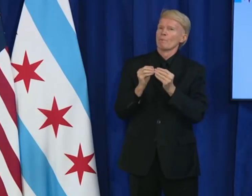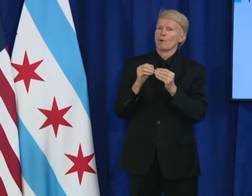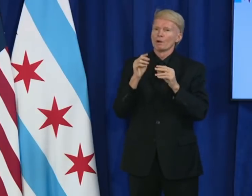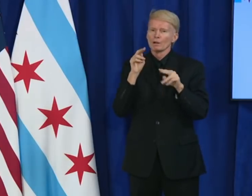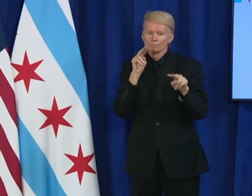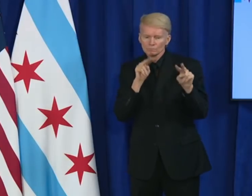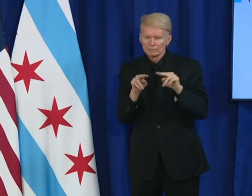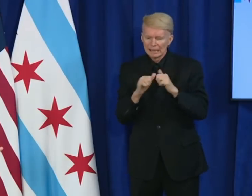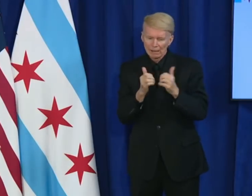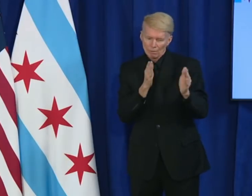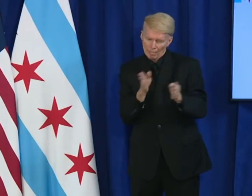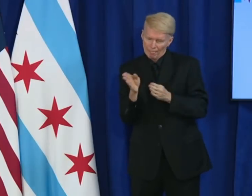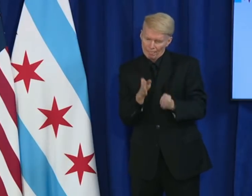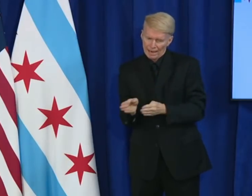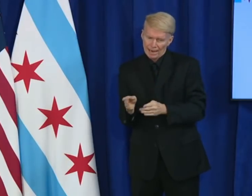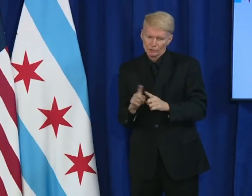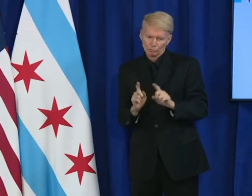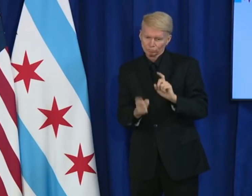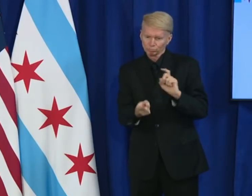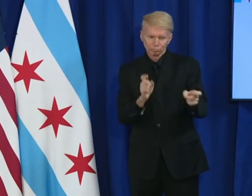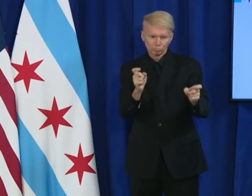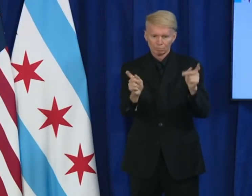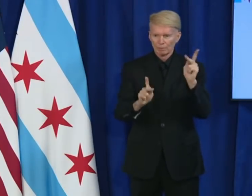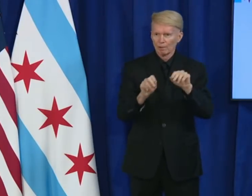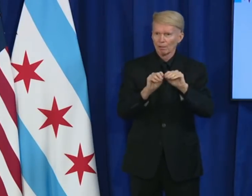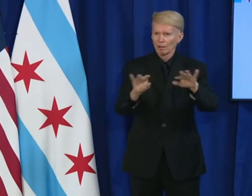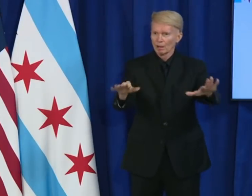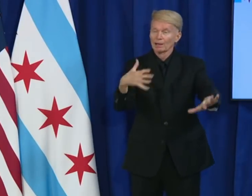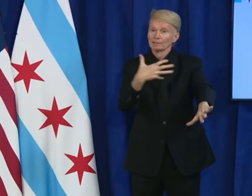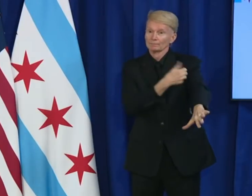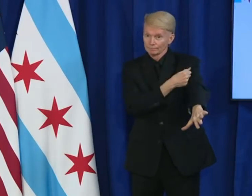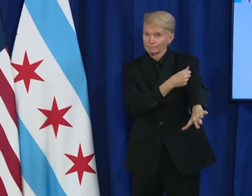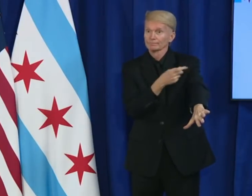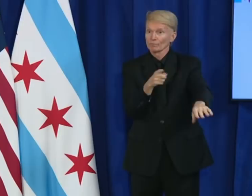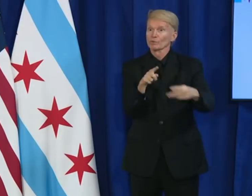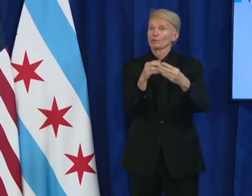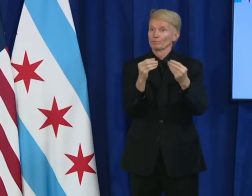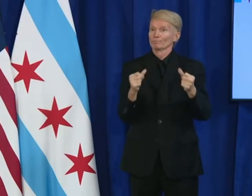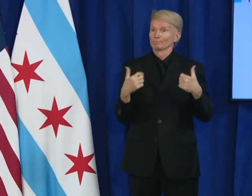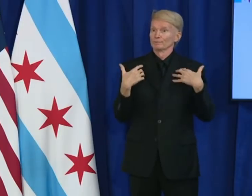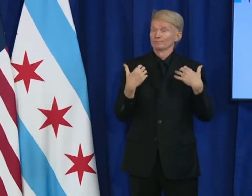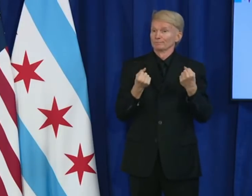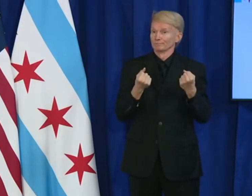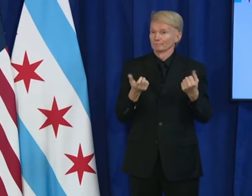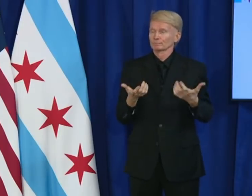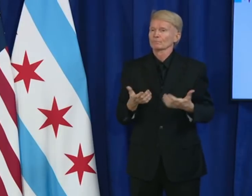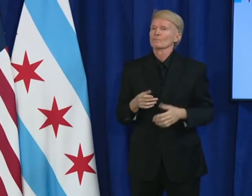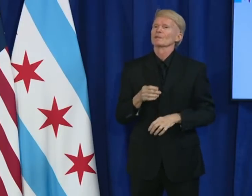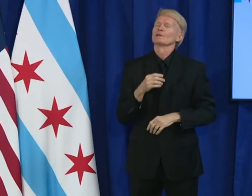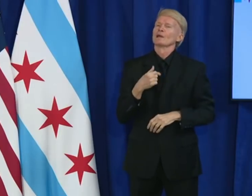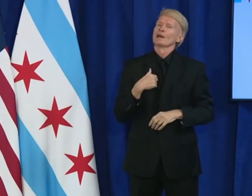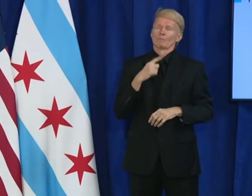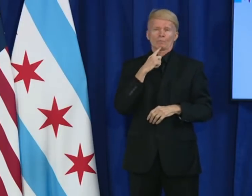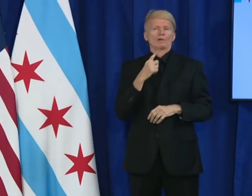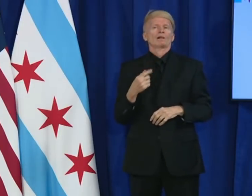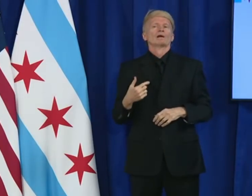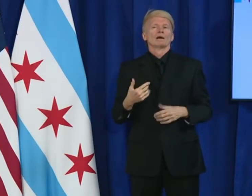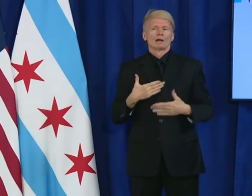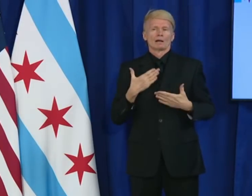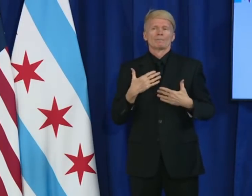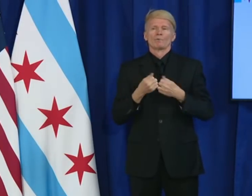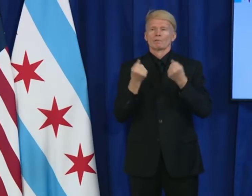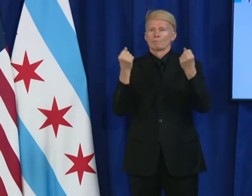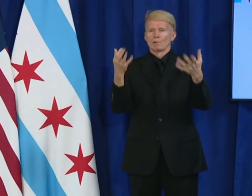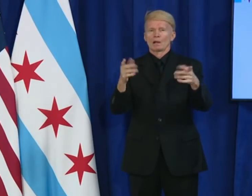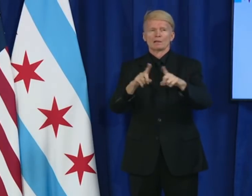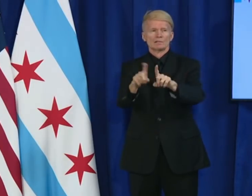in the planning, and working closely with the many, many partners that will be part of this. So I'm happy to be able to share this